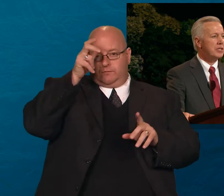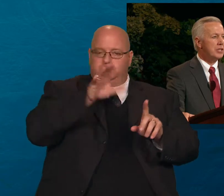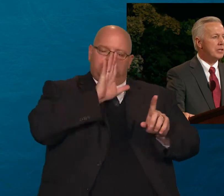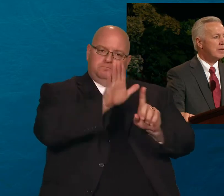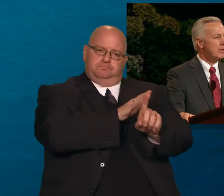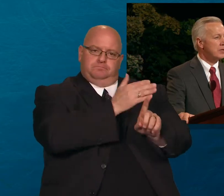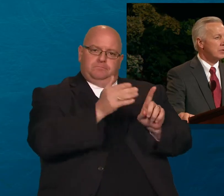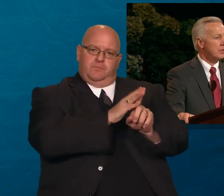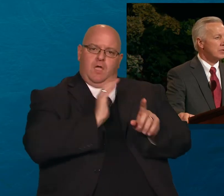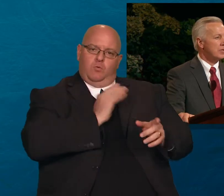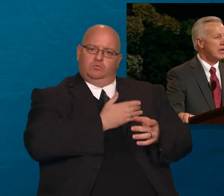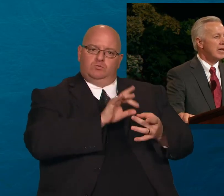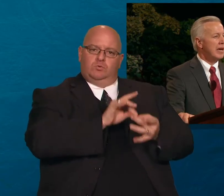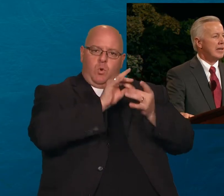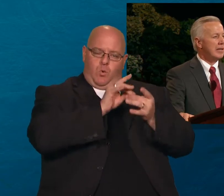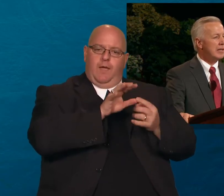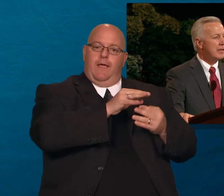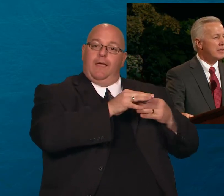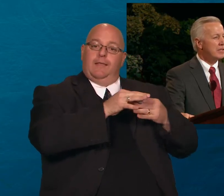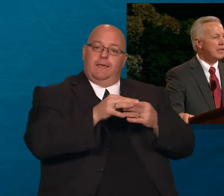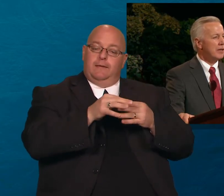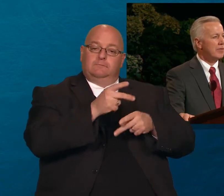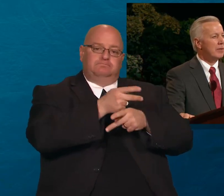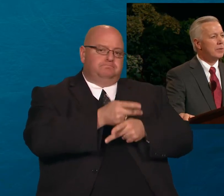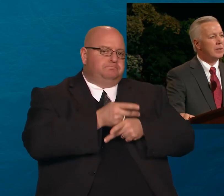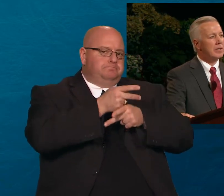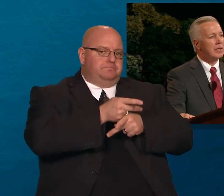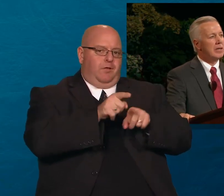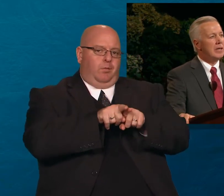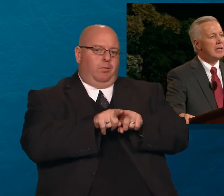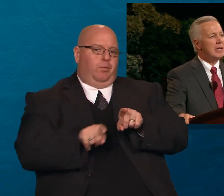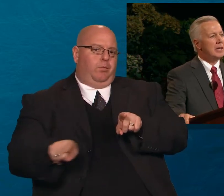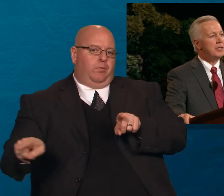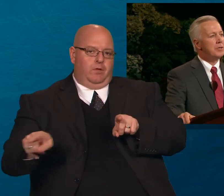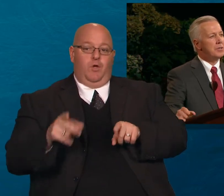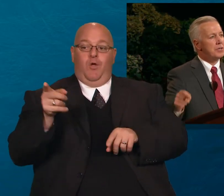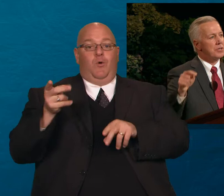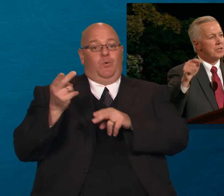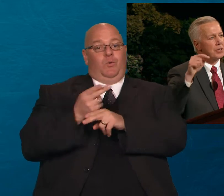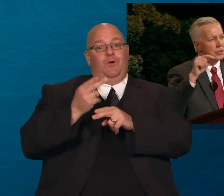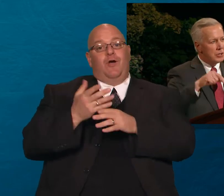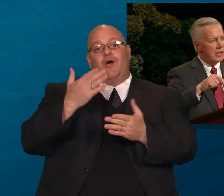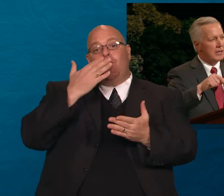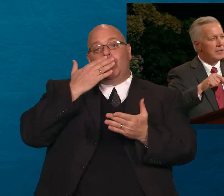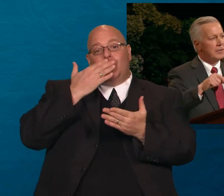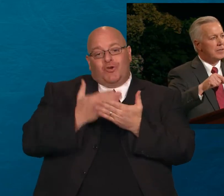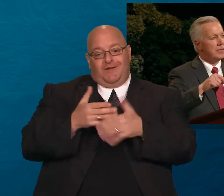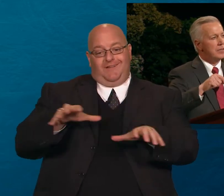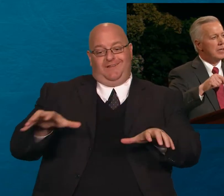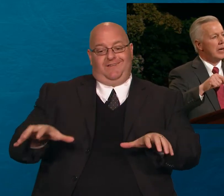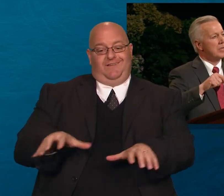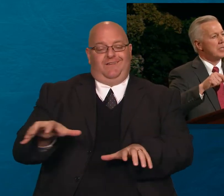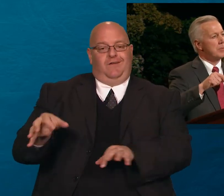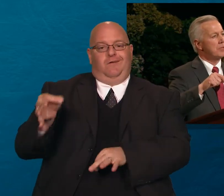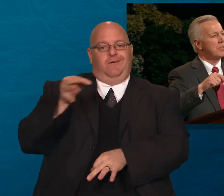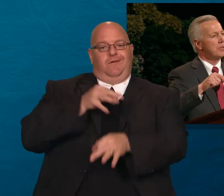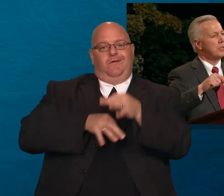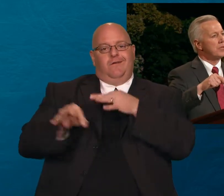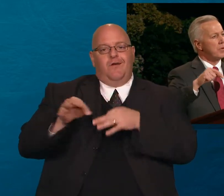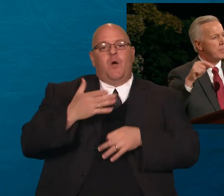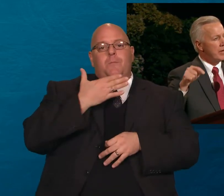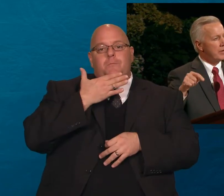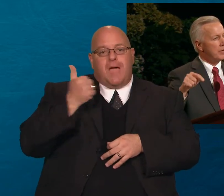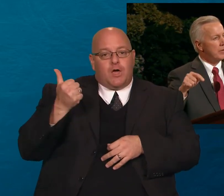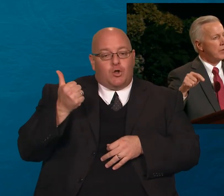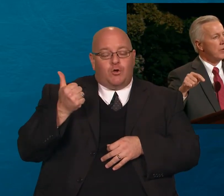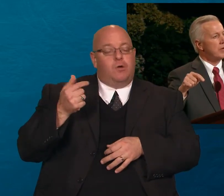adversary cheateth our souls and leadeth us carefully away. He uses good activities as substitutes